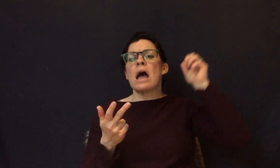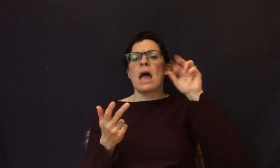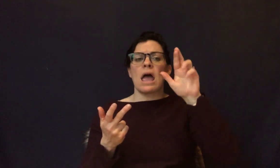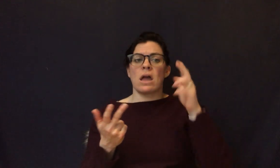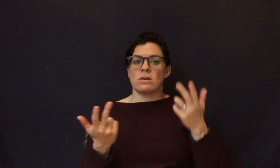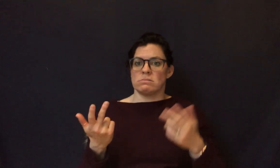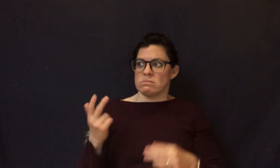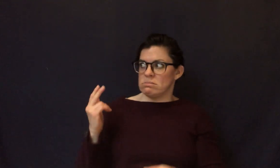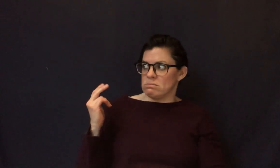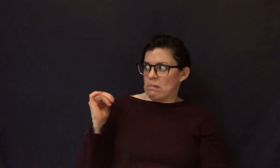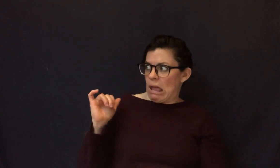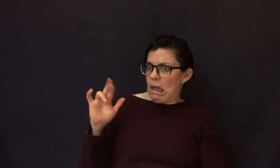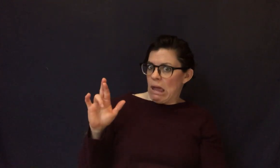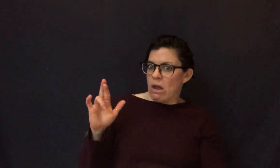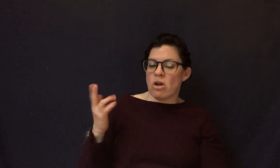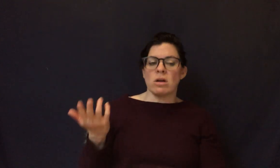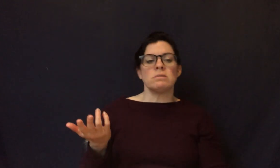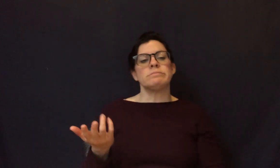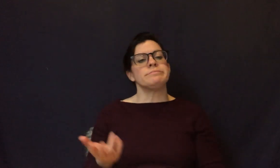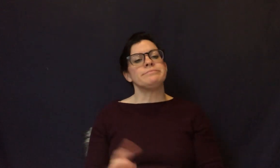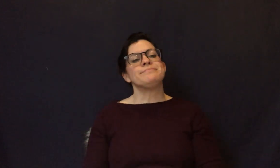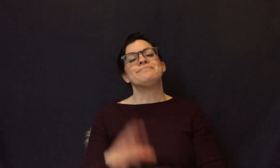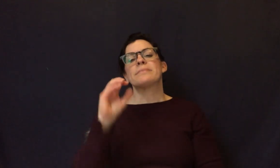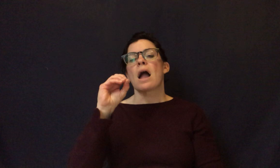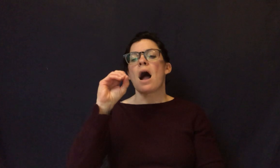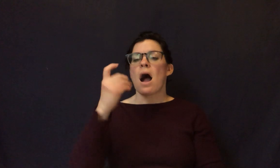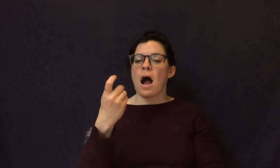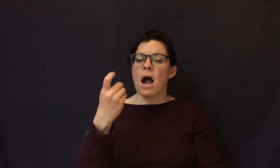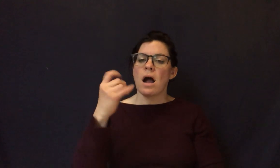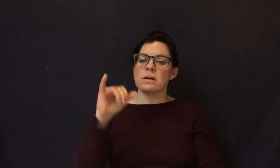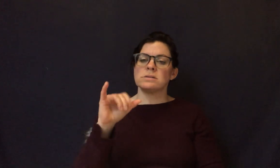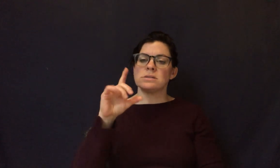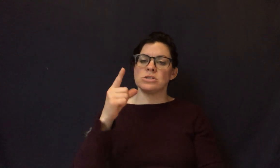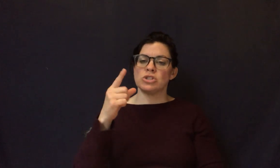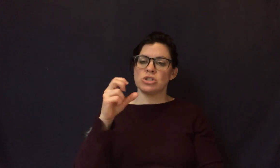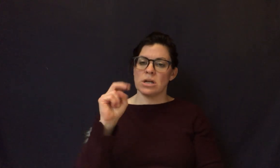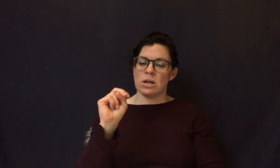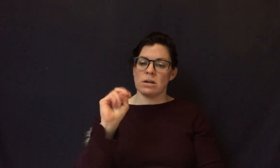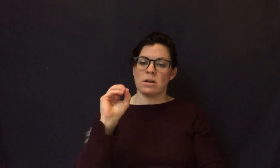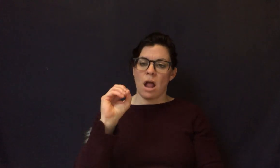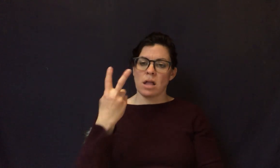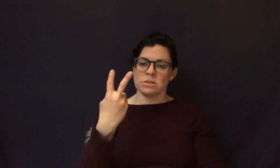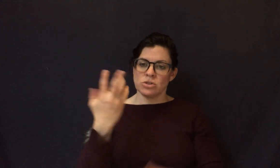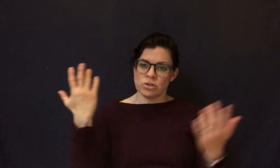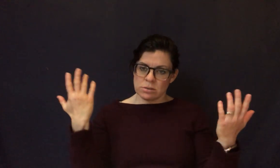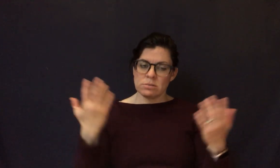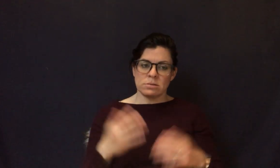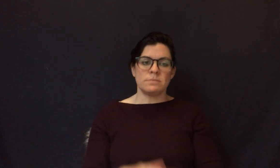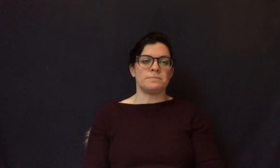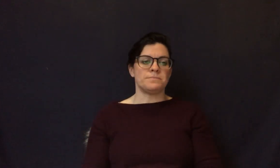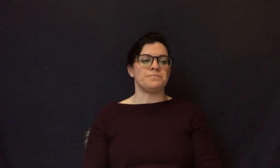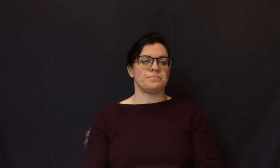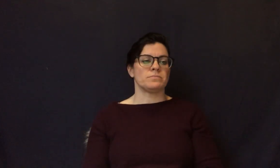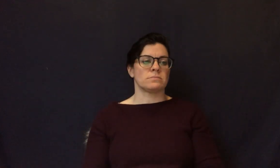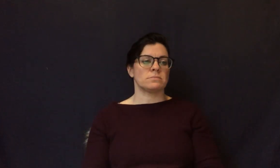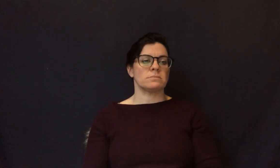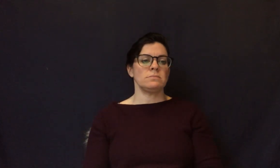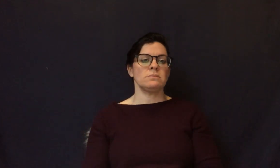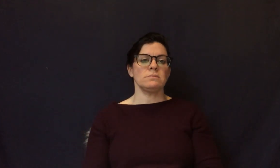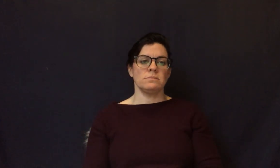things. You get those three things, boom. All right. Some people burn candles all the time. Okay. Your cat